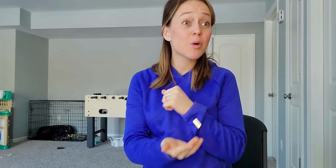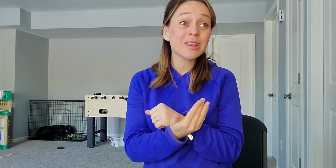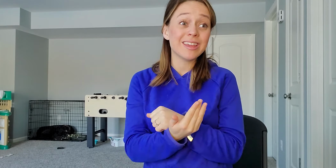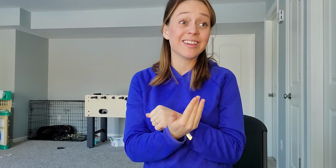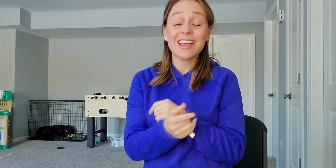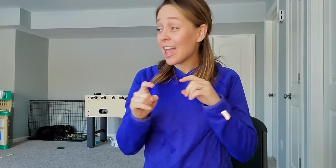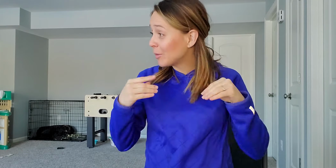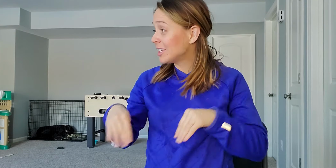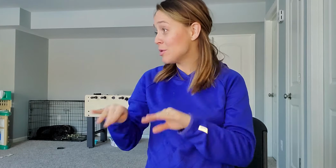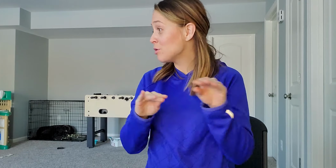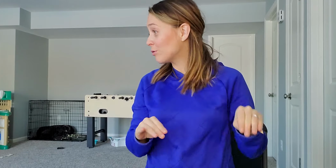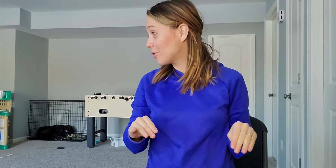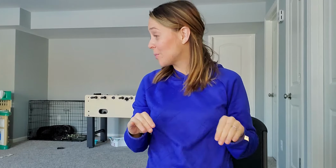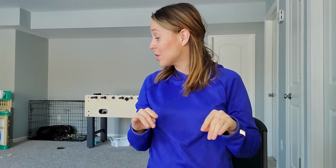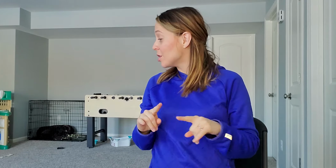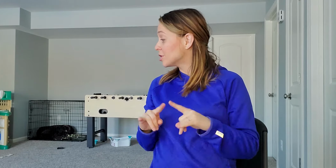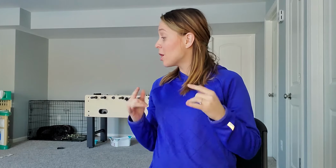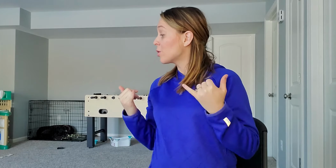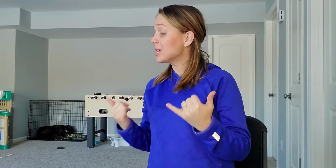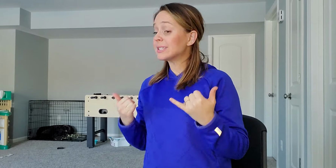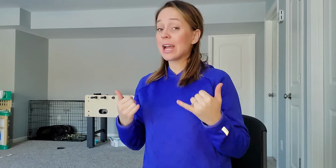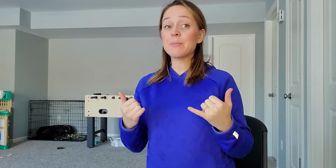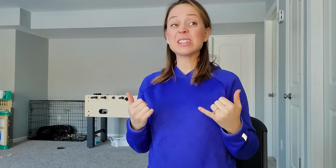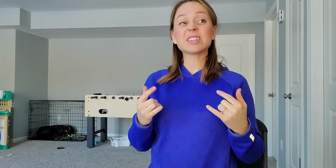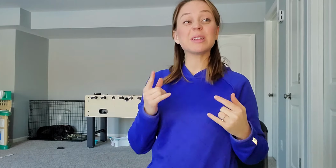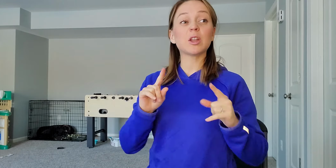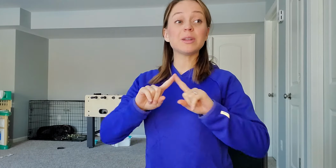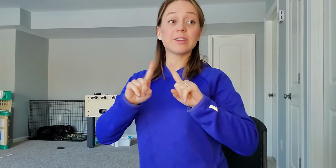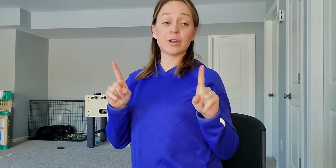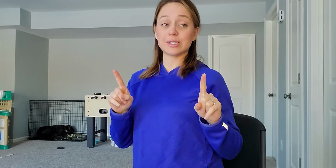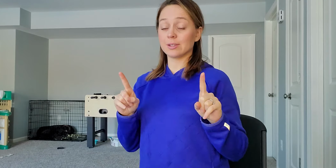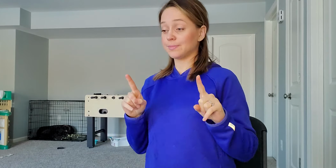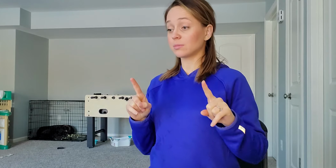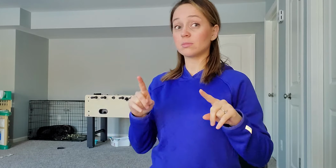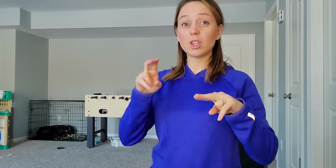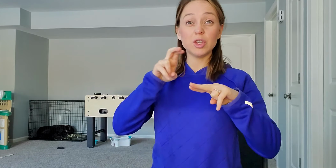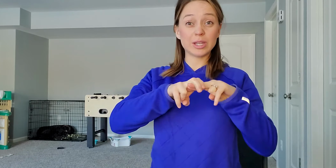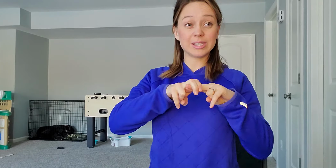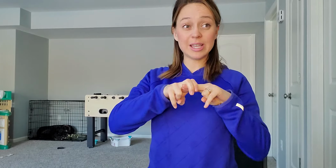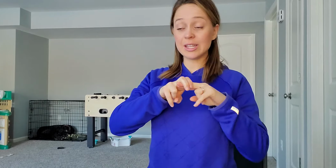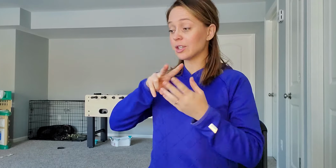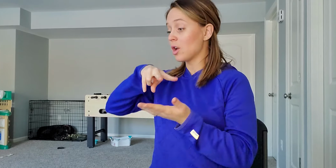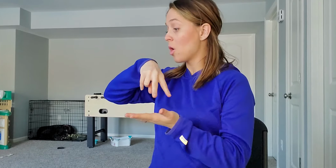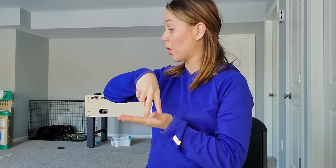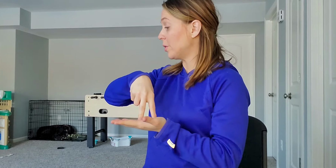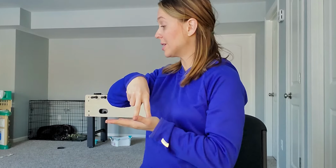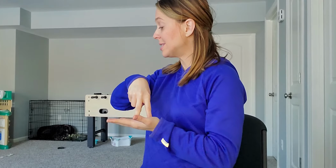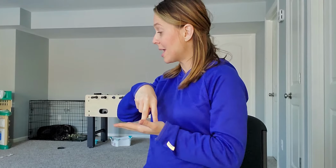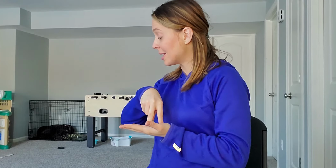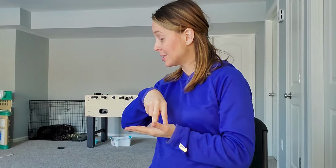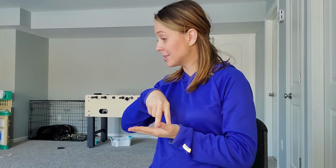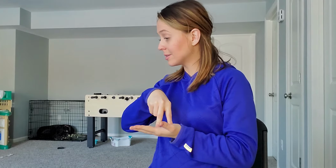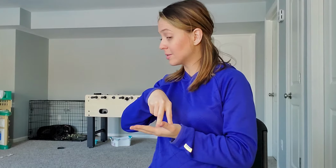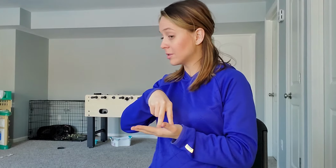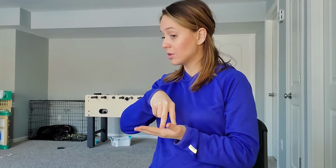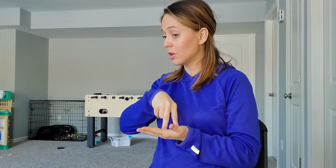morning and we need to move. So this time it's gonna be a little bit different. You can sit or you can stand.